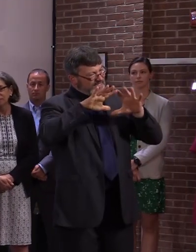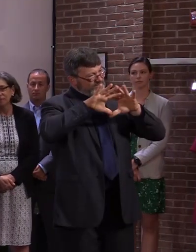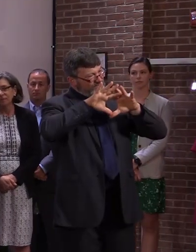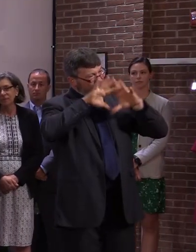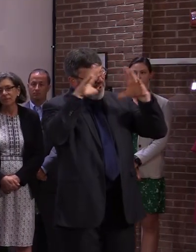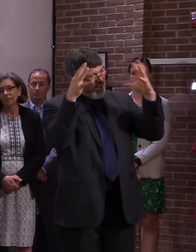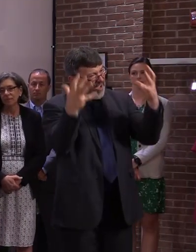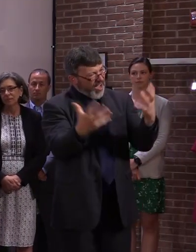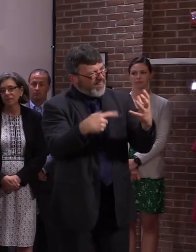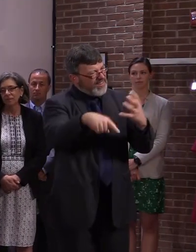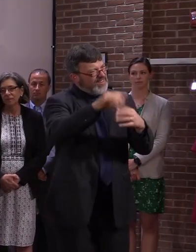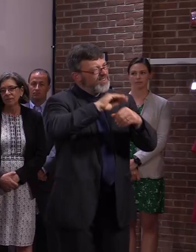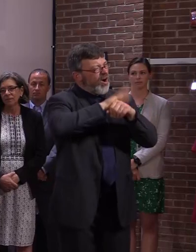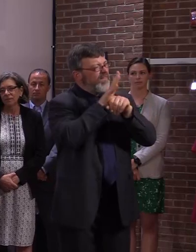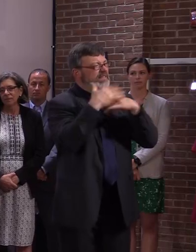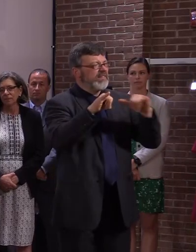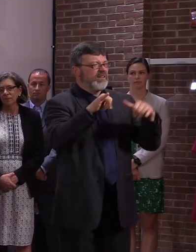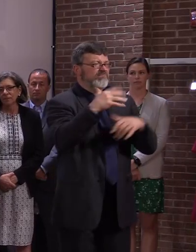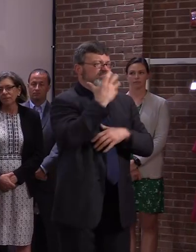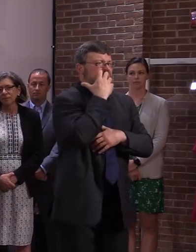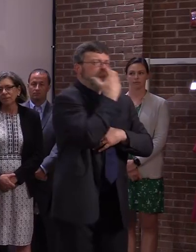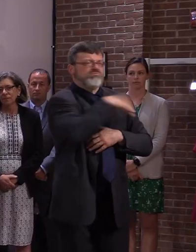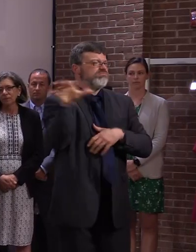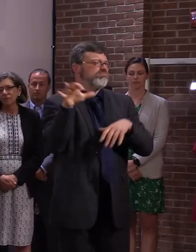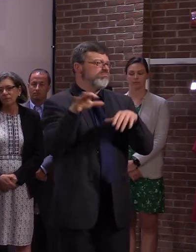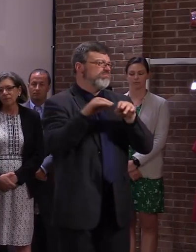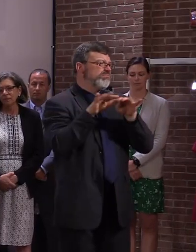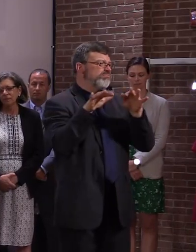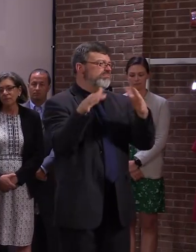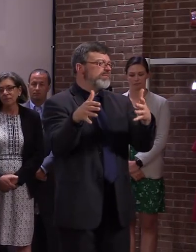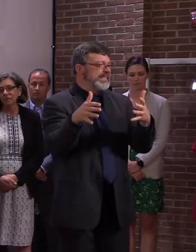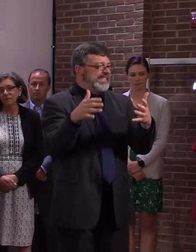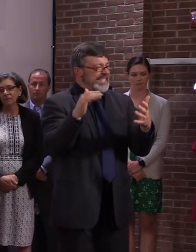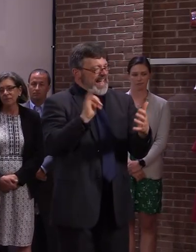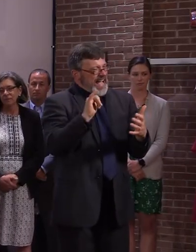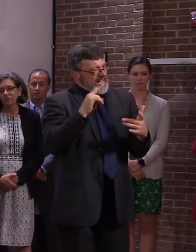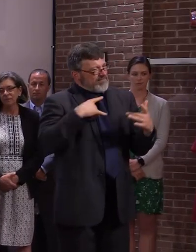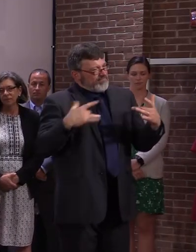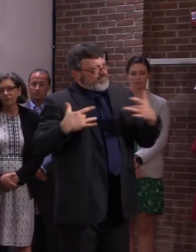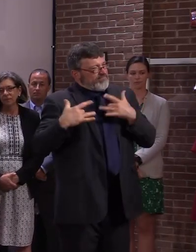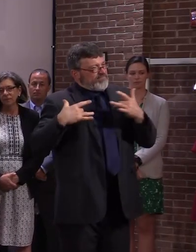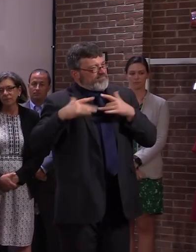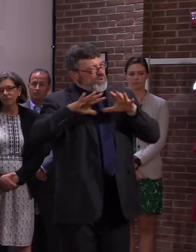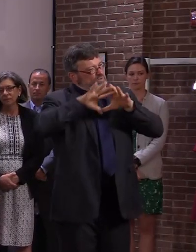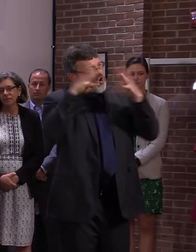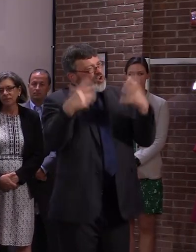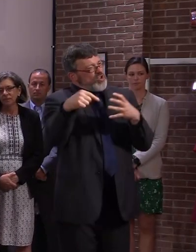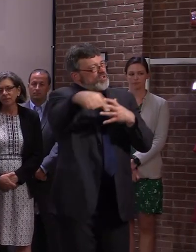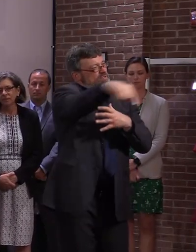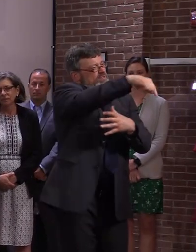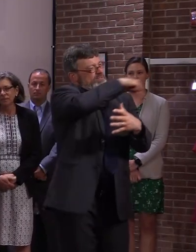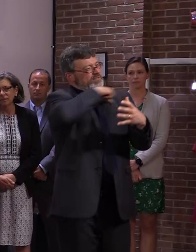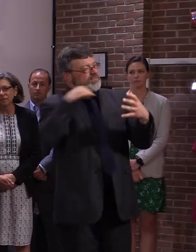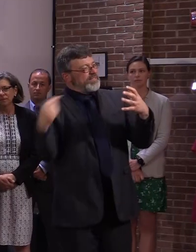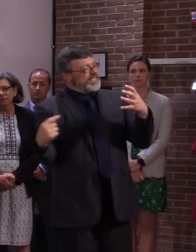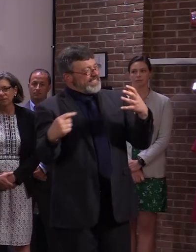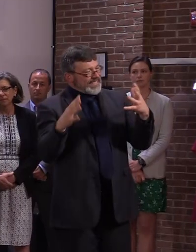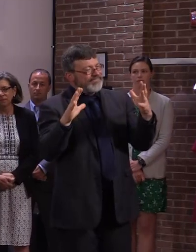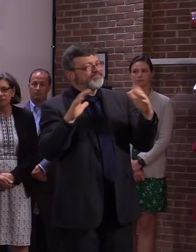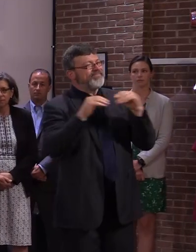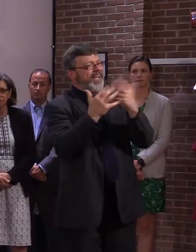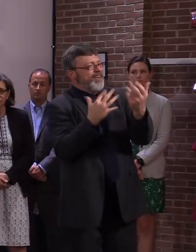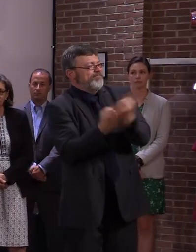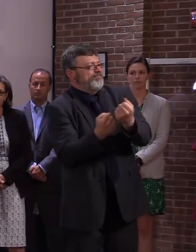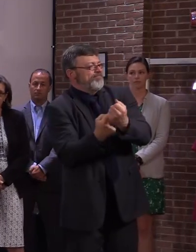and we still have to pay attention and make sure that we advocate and